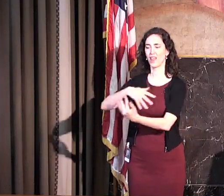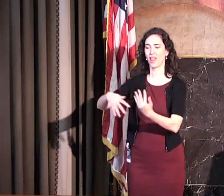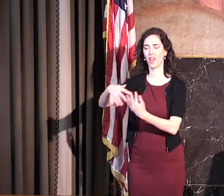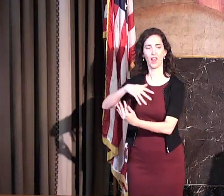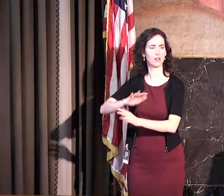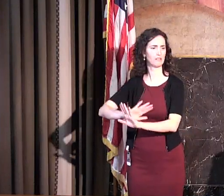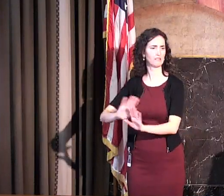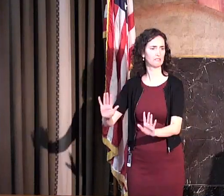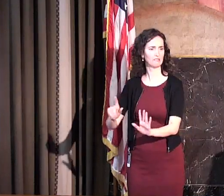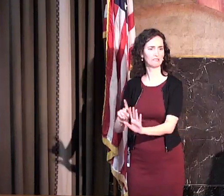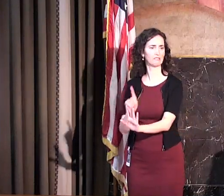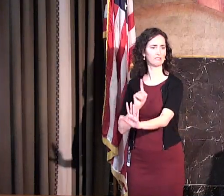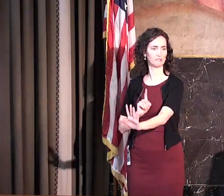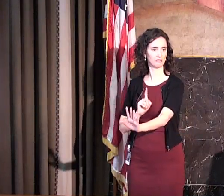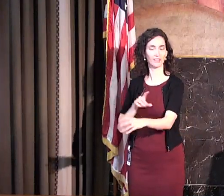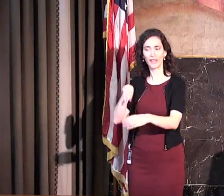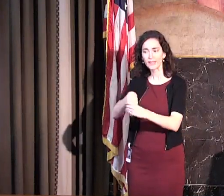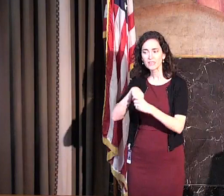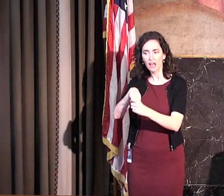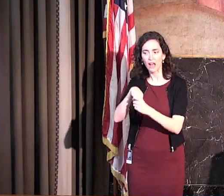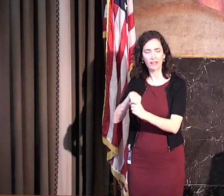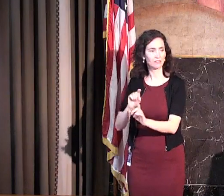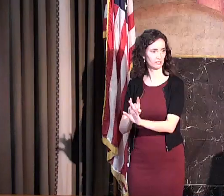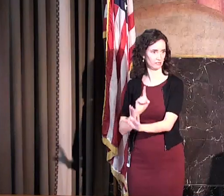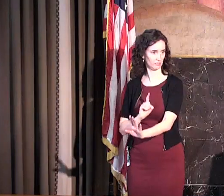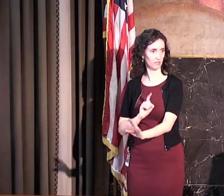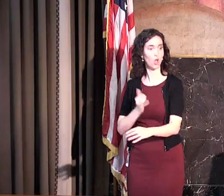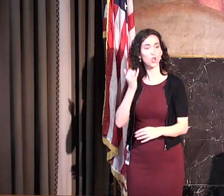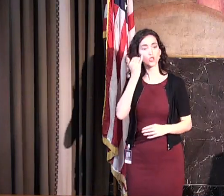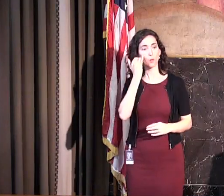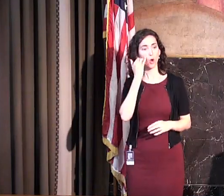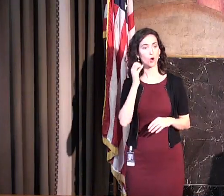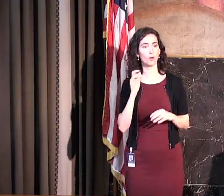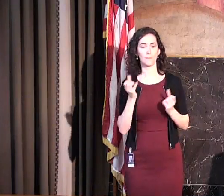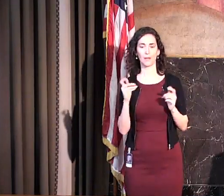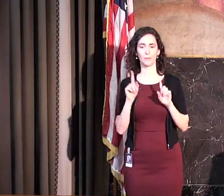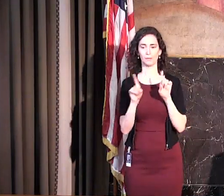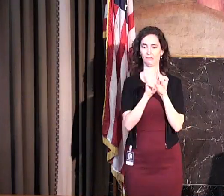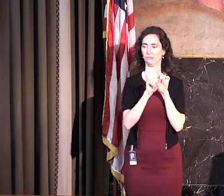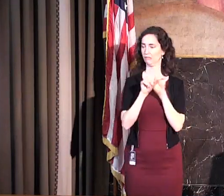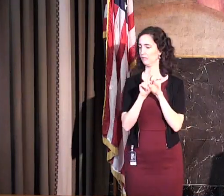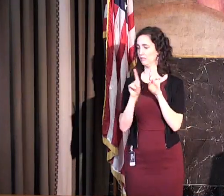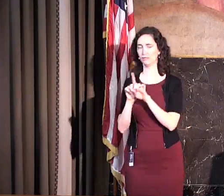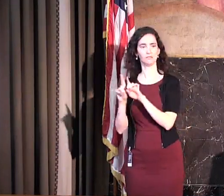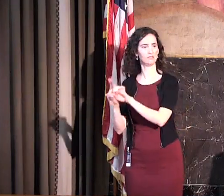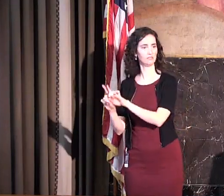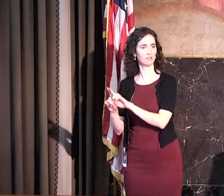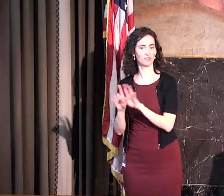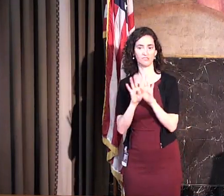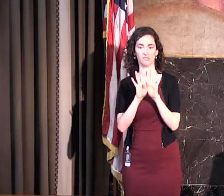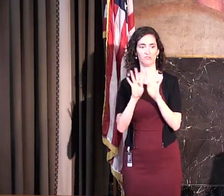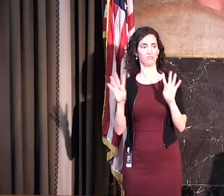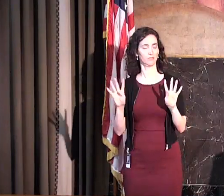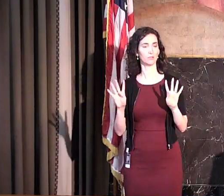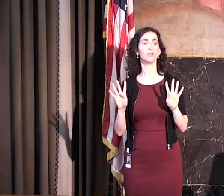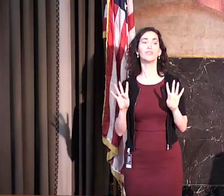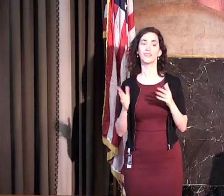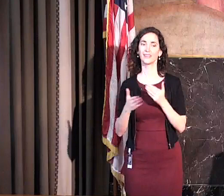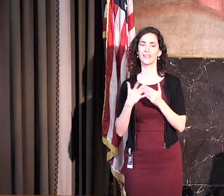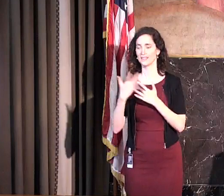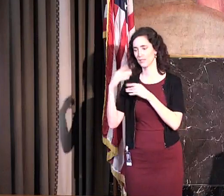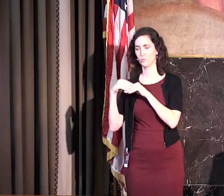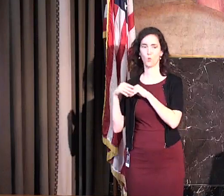spaces. If you're shoulder to shoulder with a lot of people, that's a high risk transmission